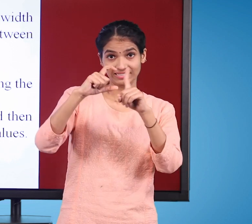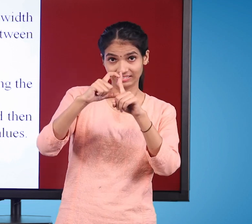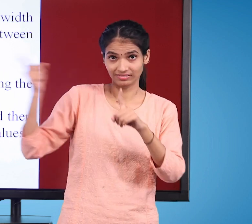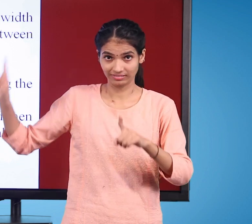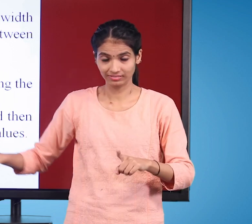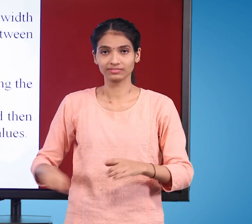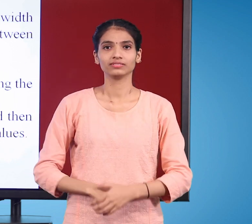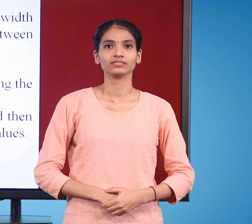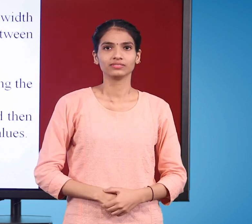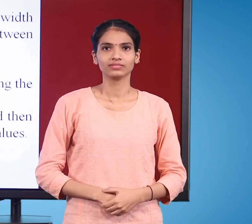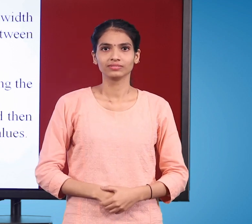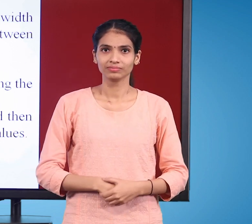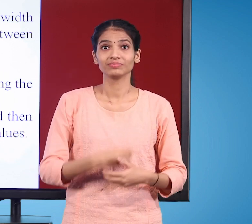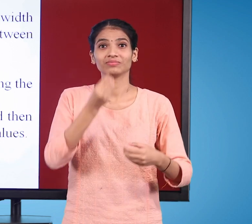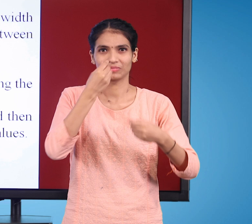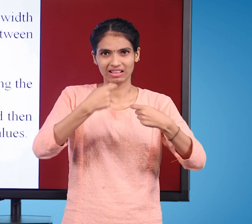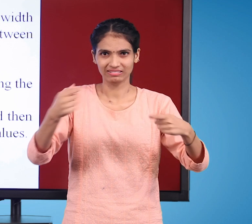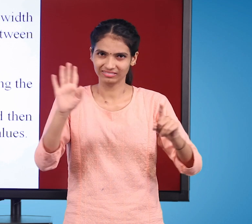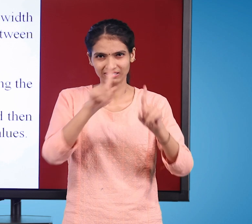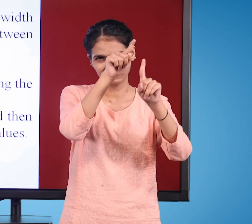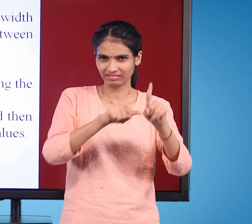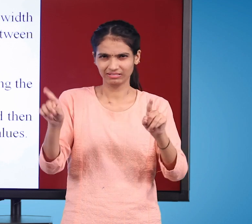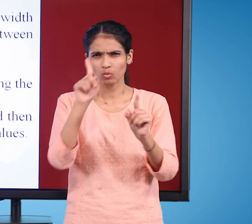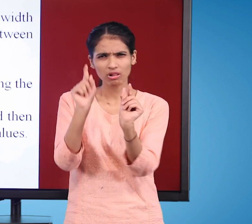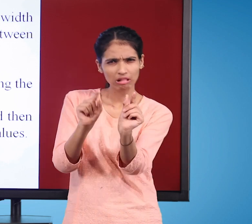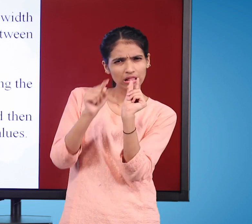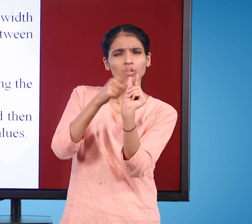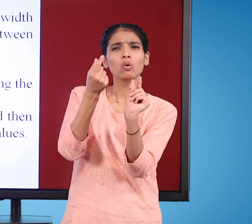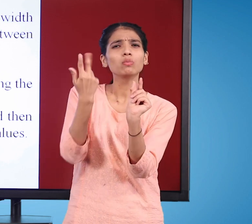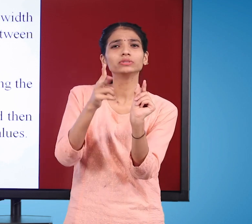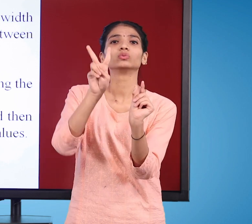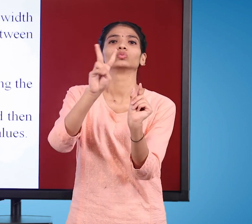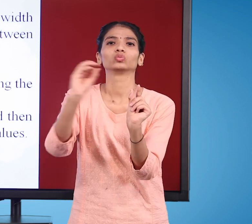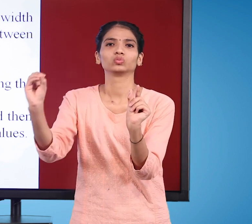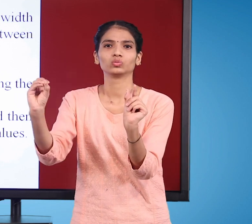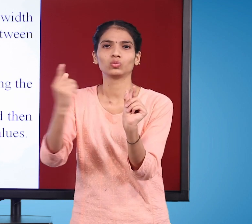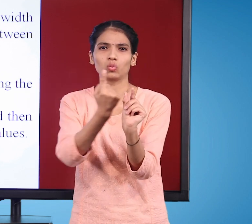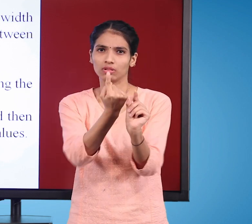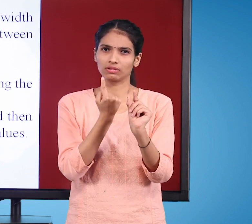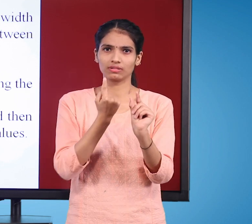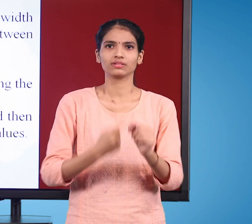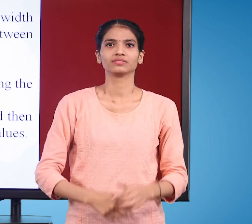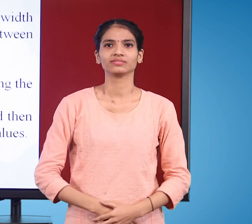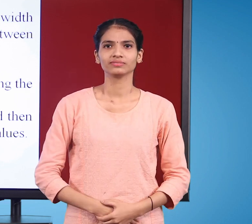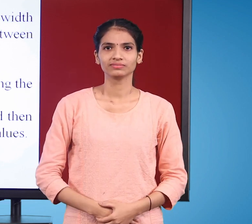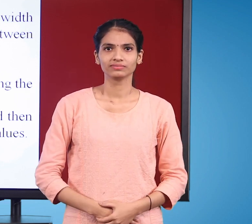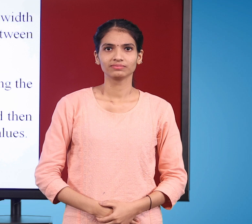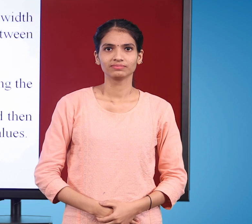D. Choose suitable scale along the vertical line. Let 1 unit length is equal to 200 rupees